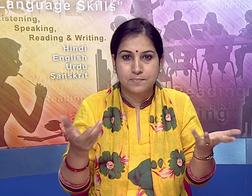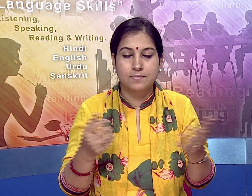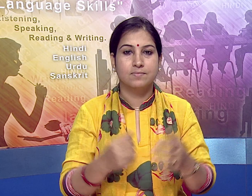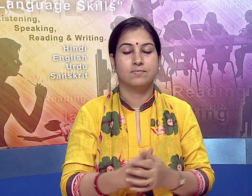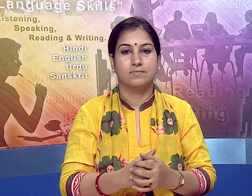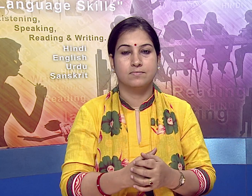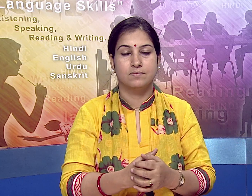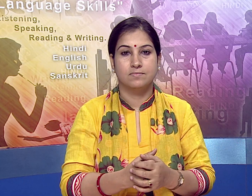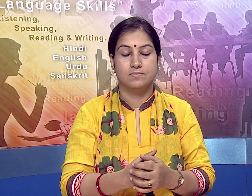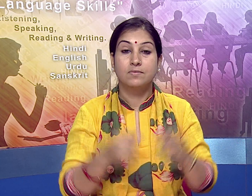about